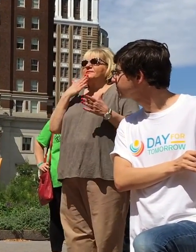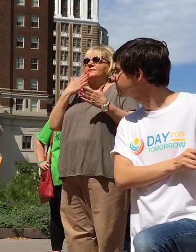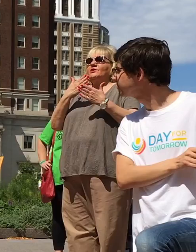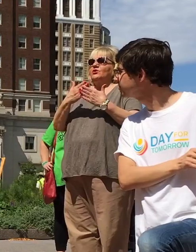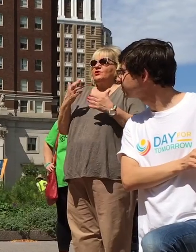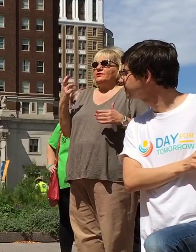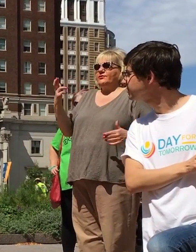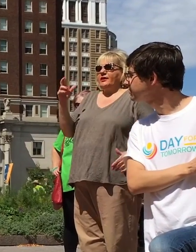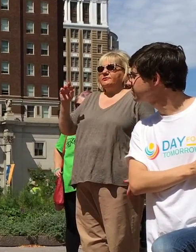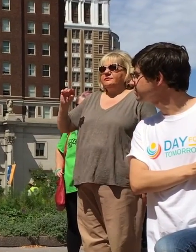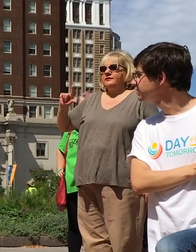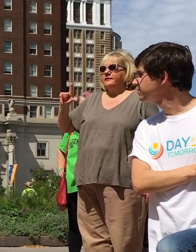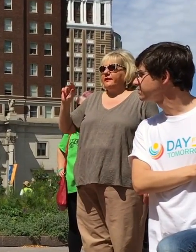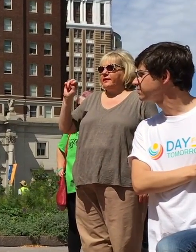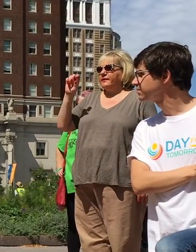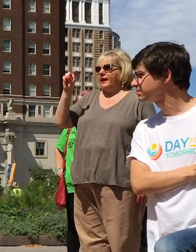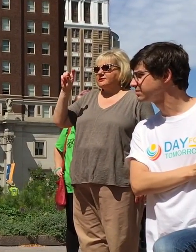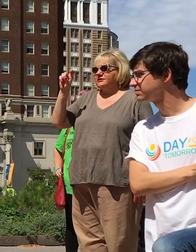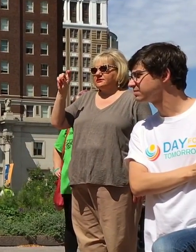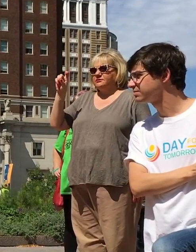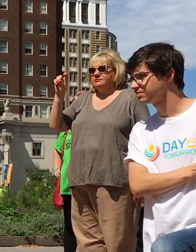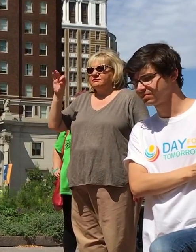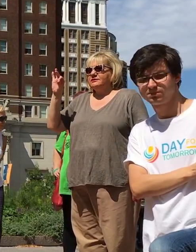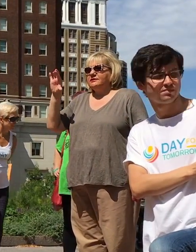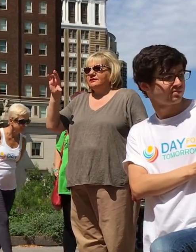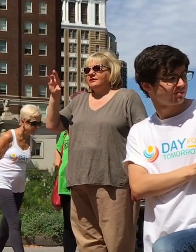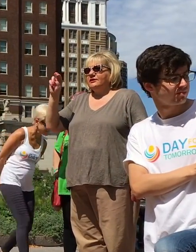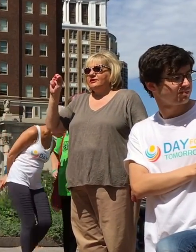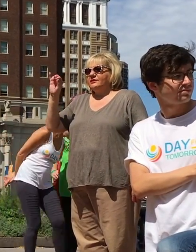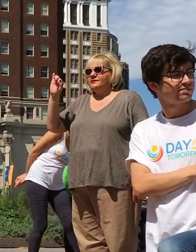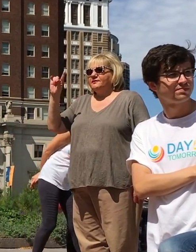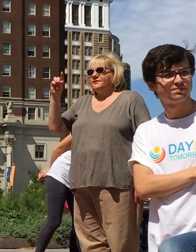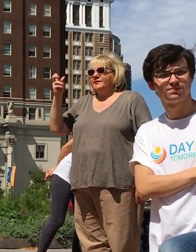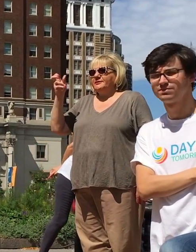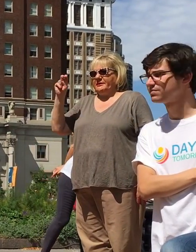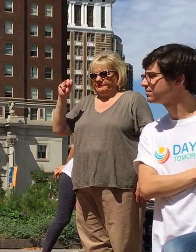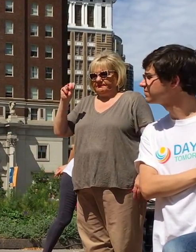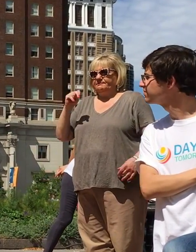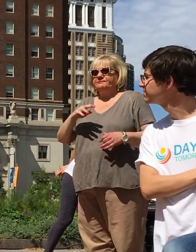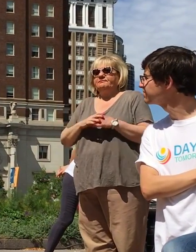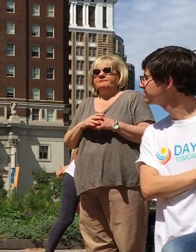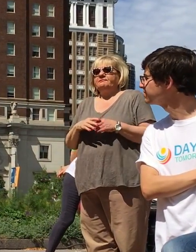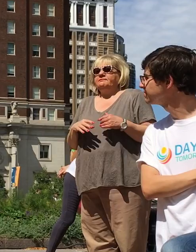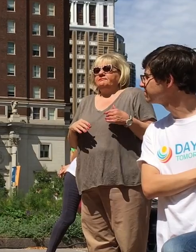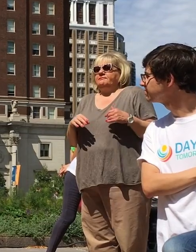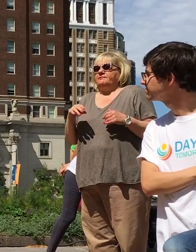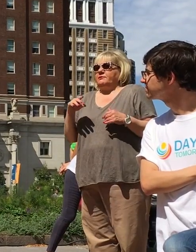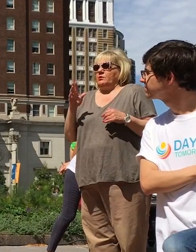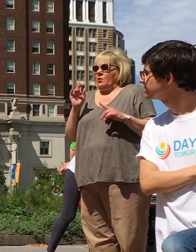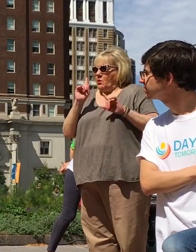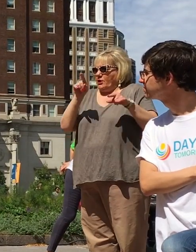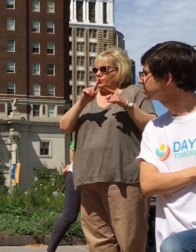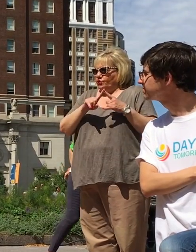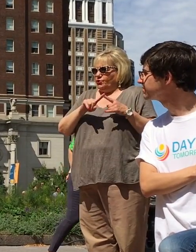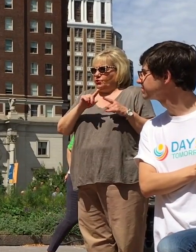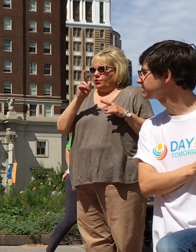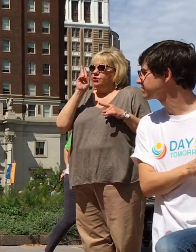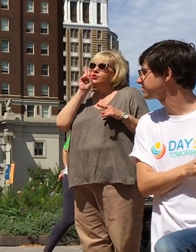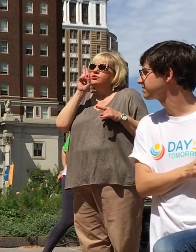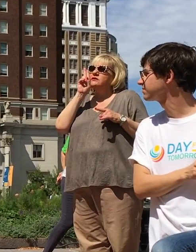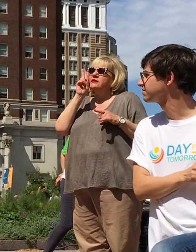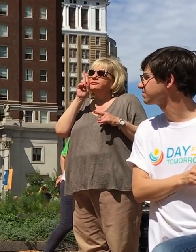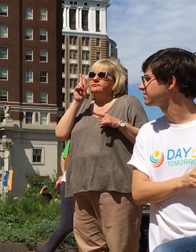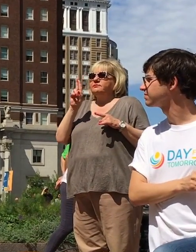Lex Frieden, I'm sure a few of you have heard that name before, was in Houston in 2001 during a storm